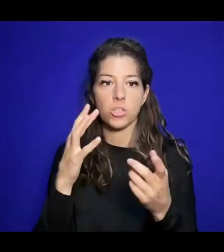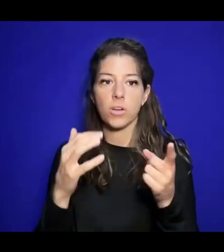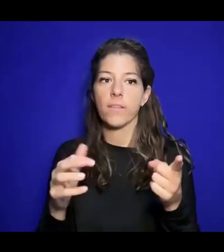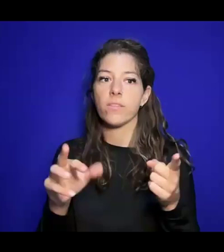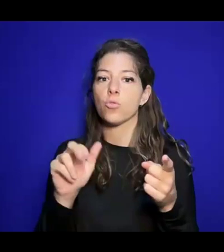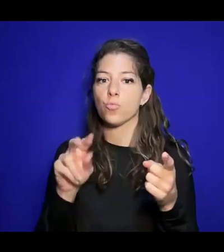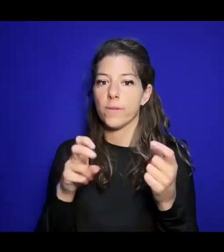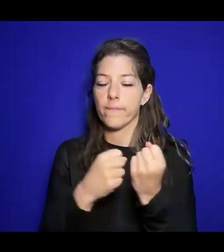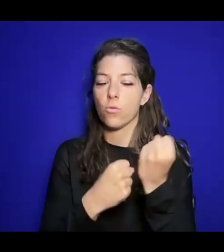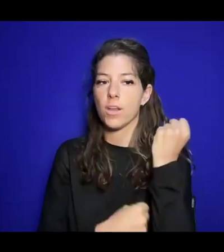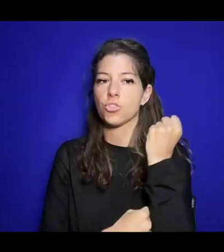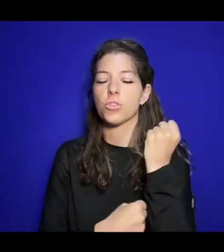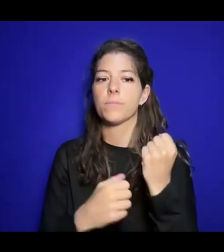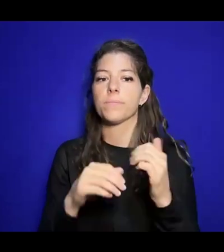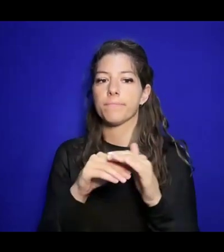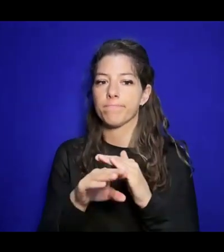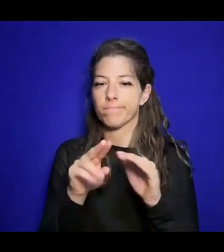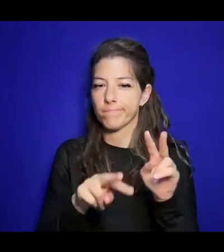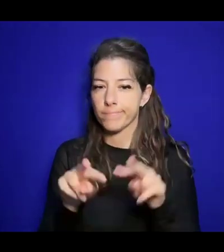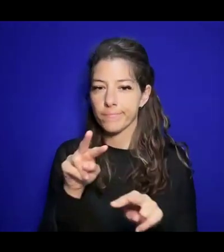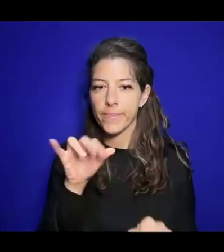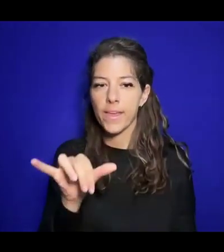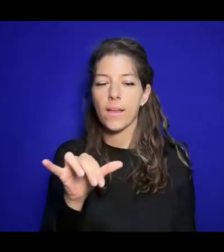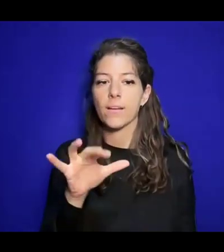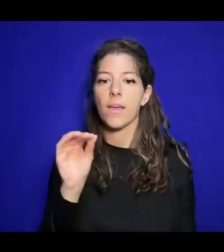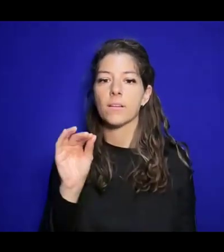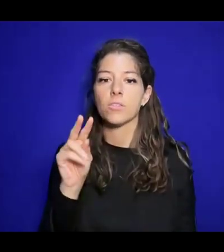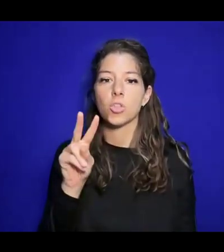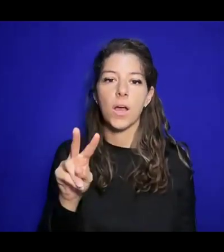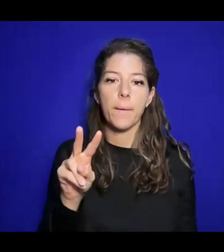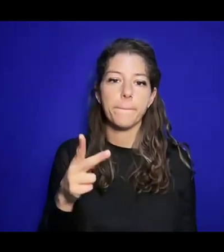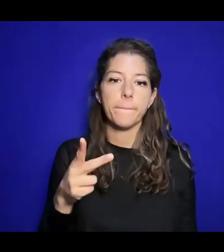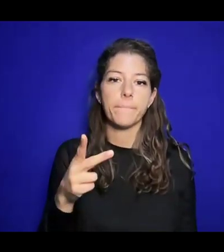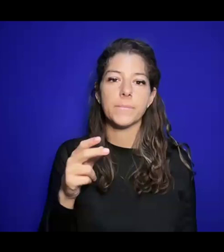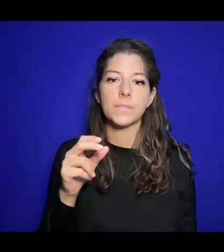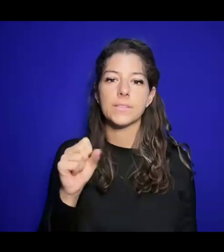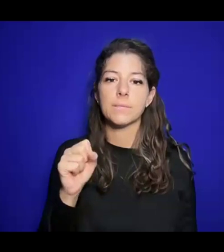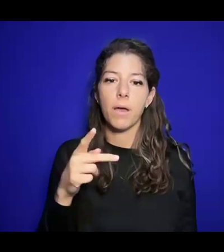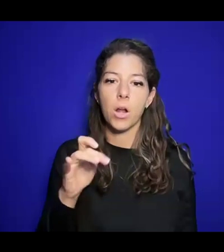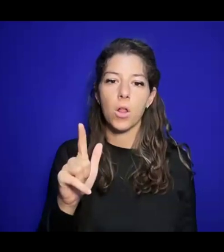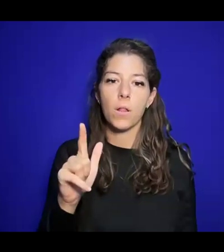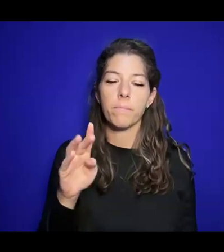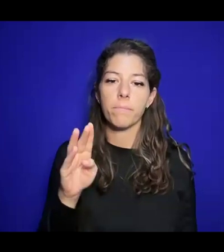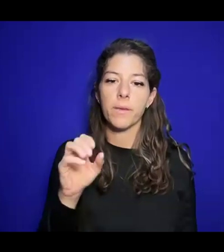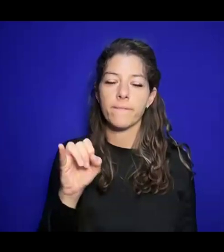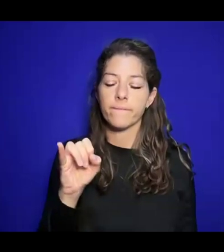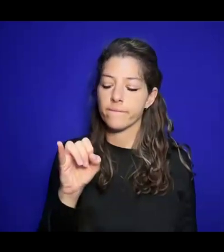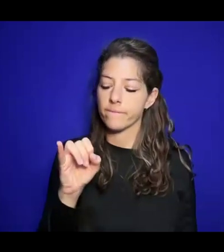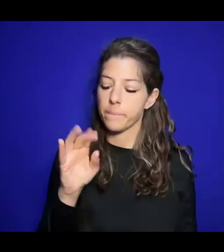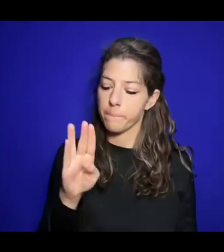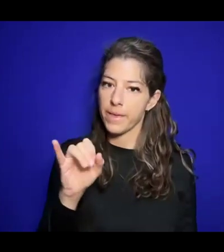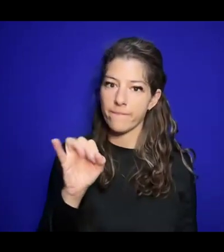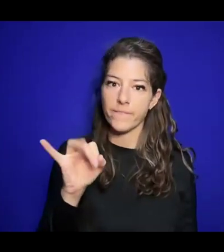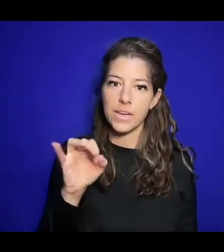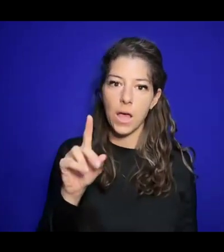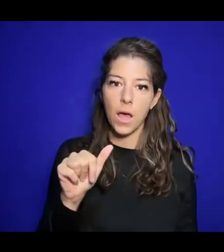Foundation. You can go in and look at the Reeve Foundation and look up spina bifida, and it gives all kinds of information.